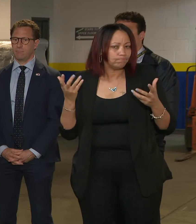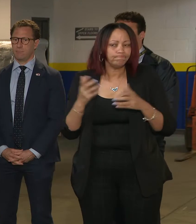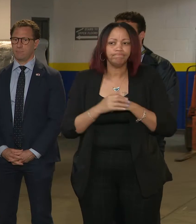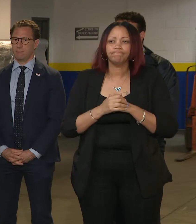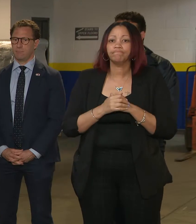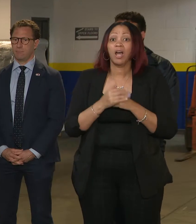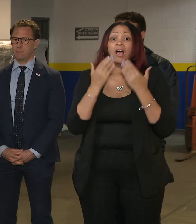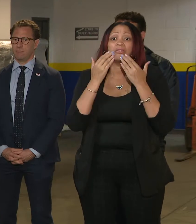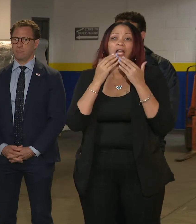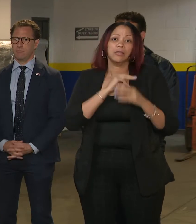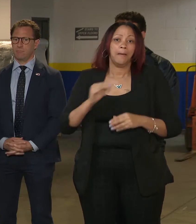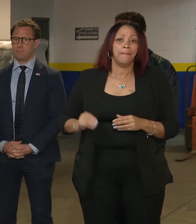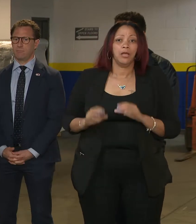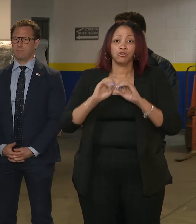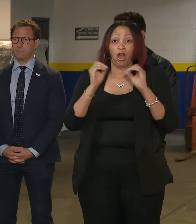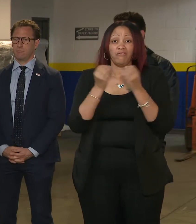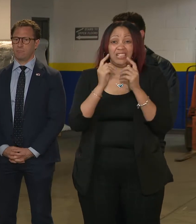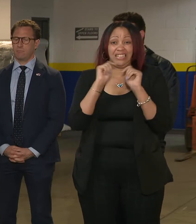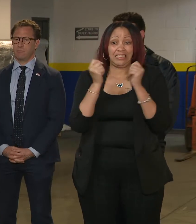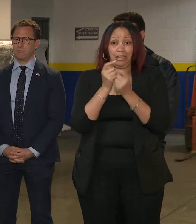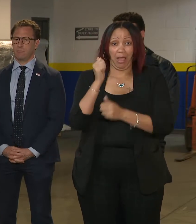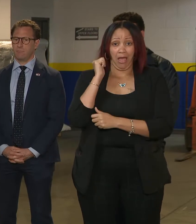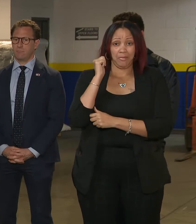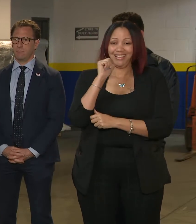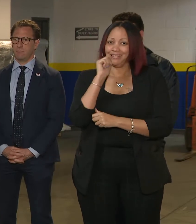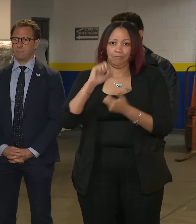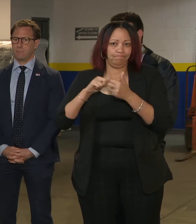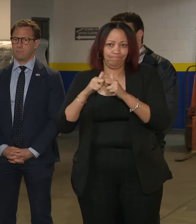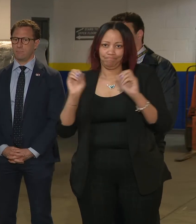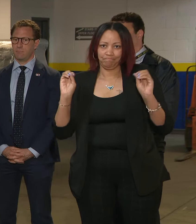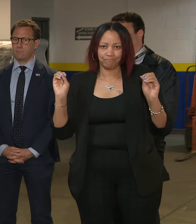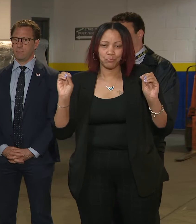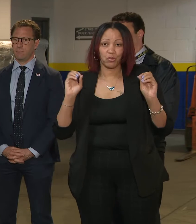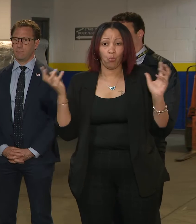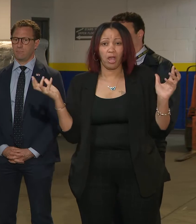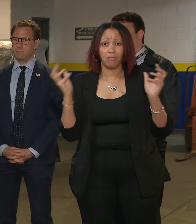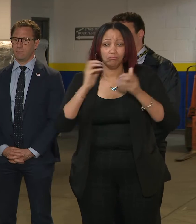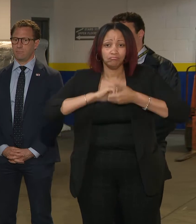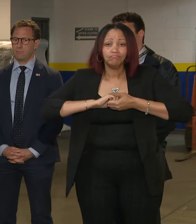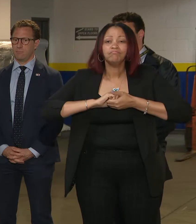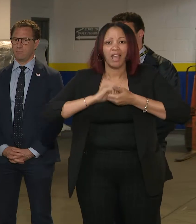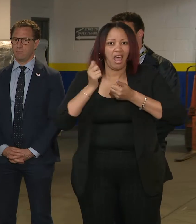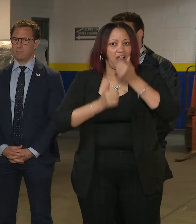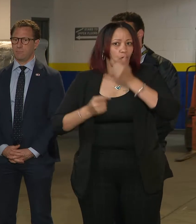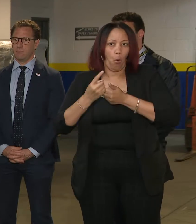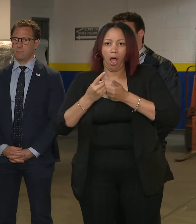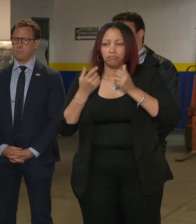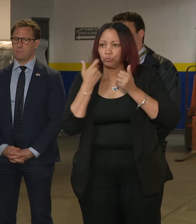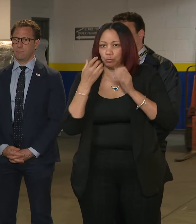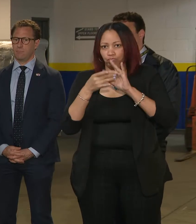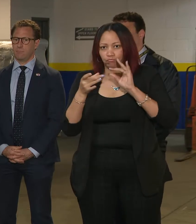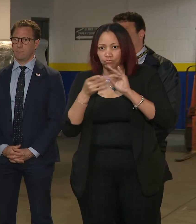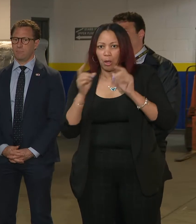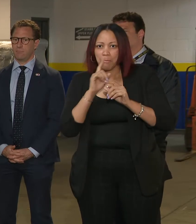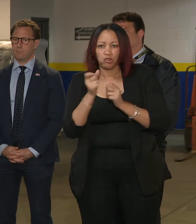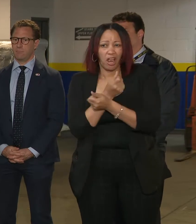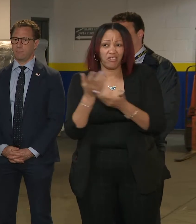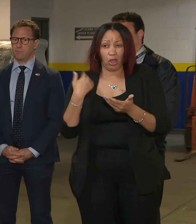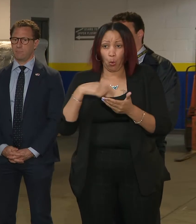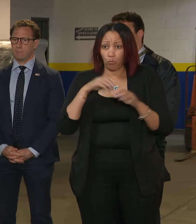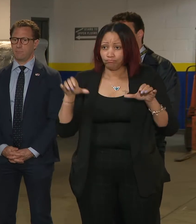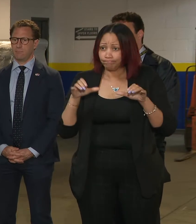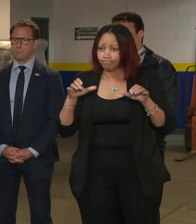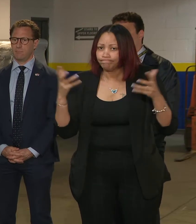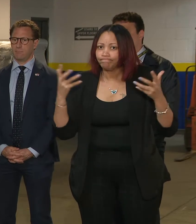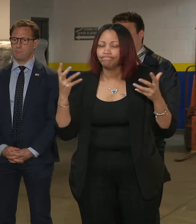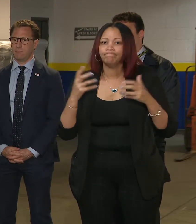to the mayor's office and the team behind me, that was not an issue. We banded together, like everyone has said, and we made sure that everything that we could